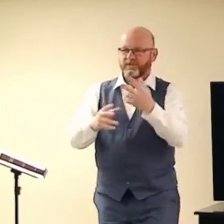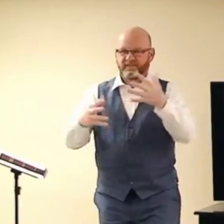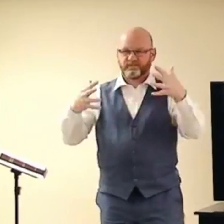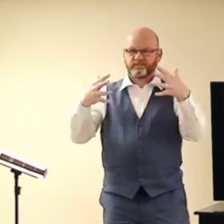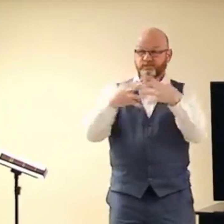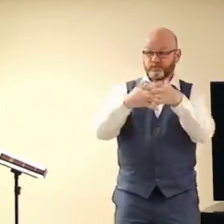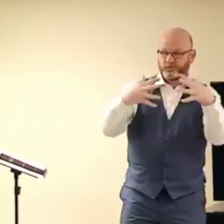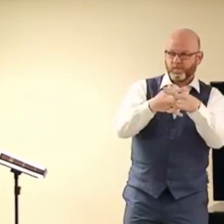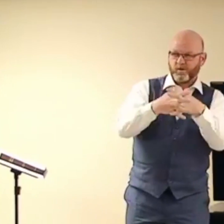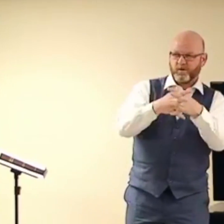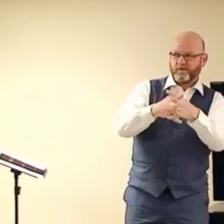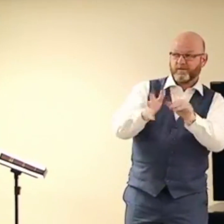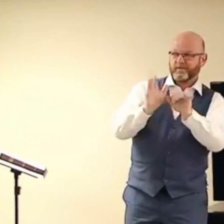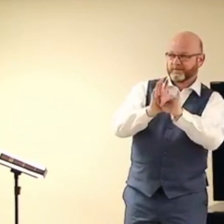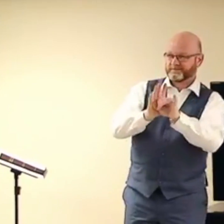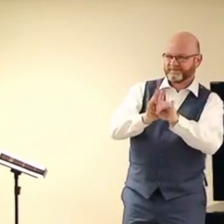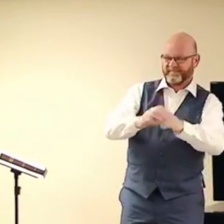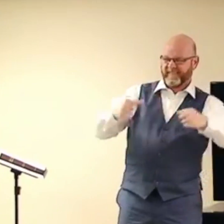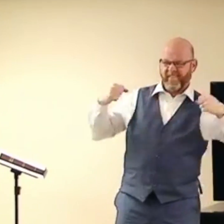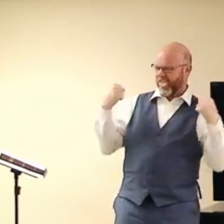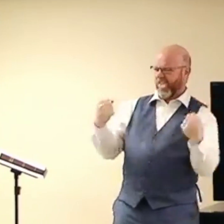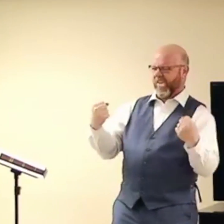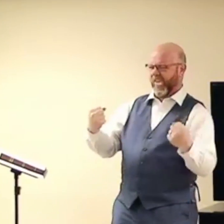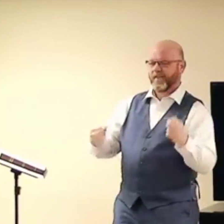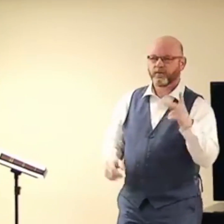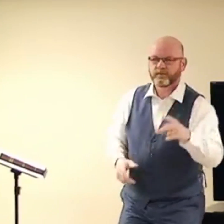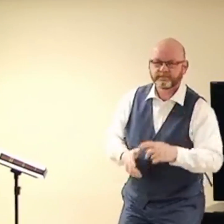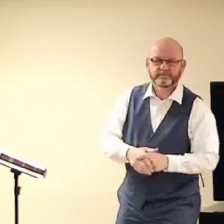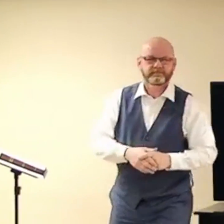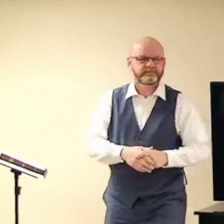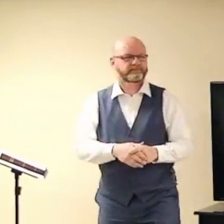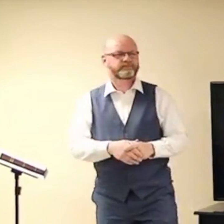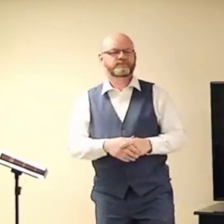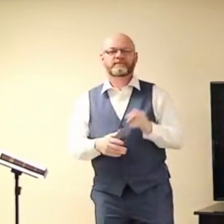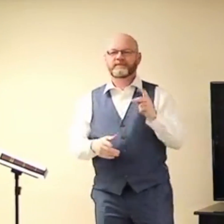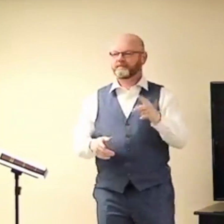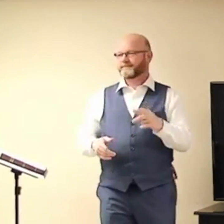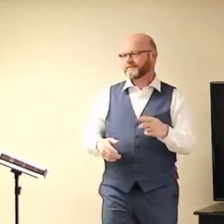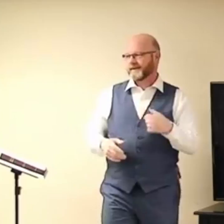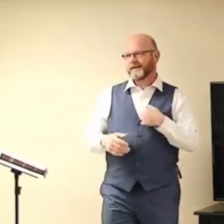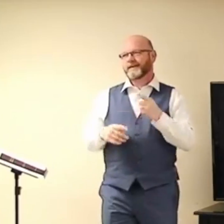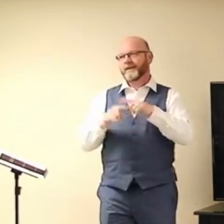I'm going to use a football example.